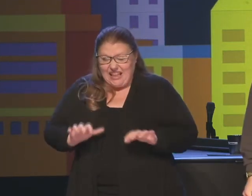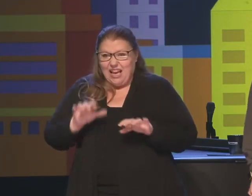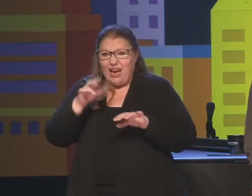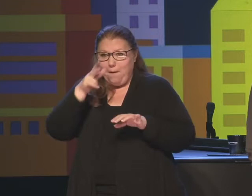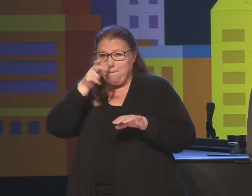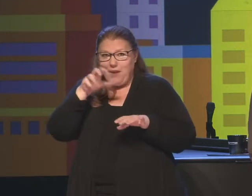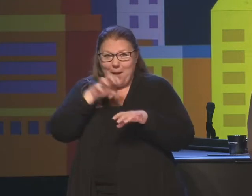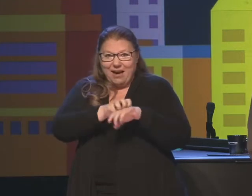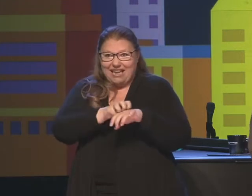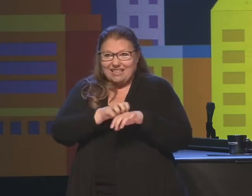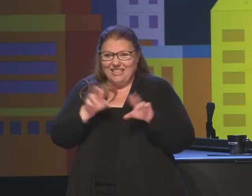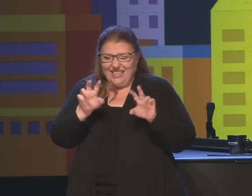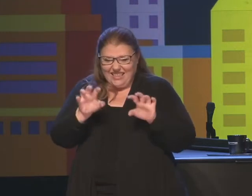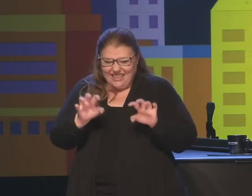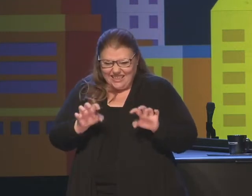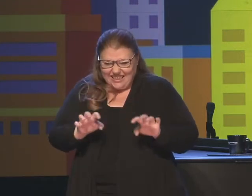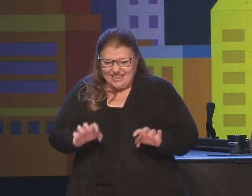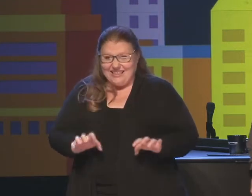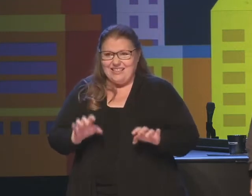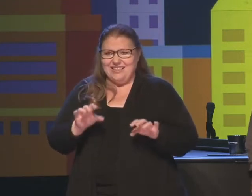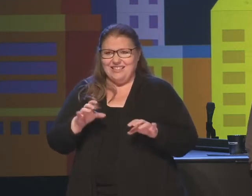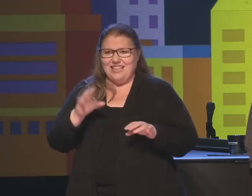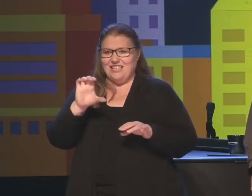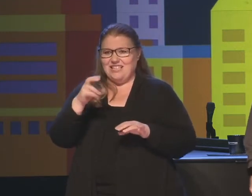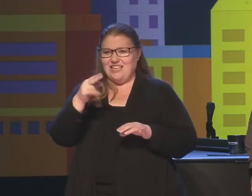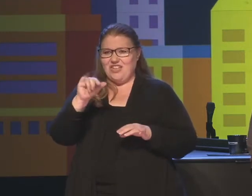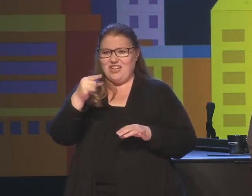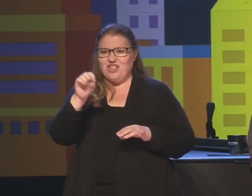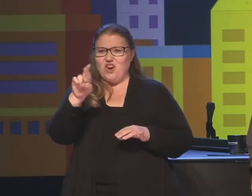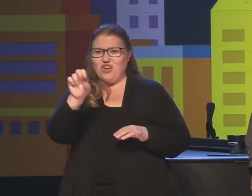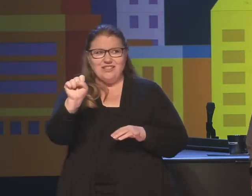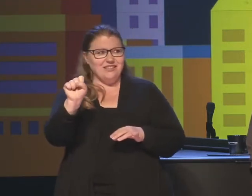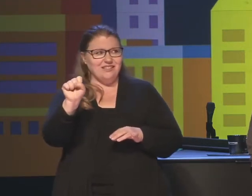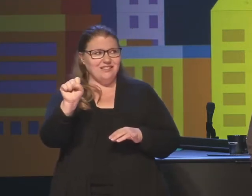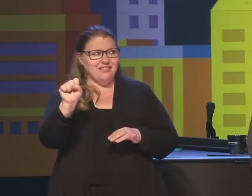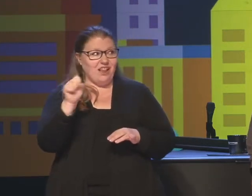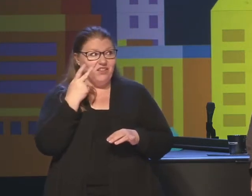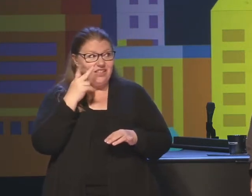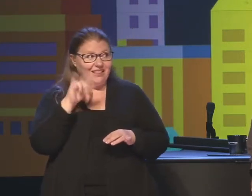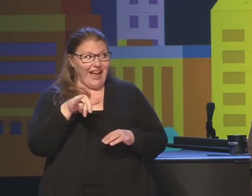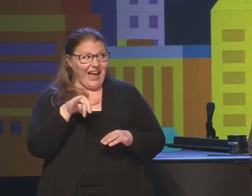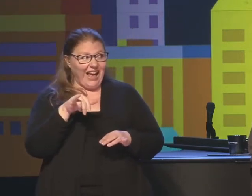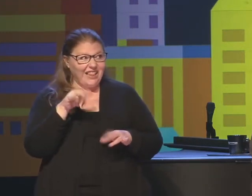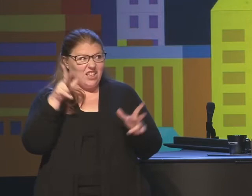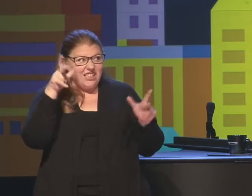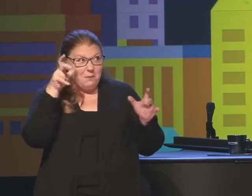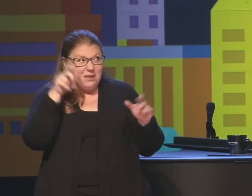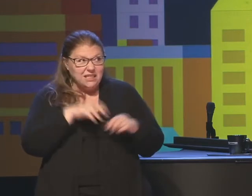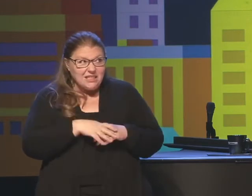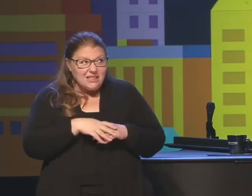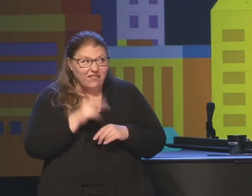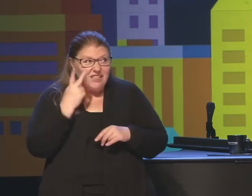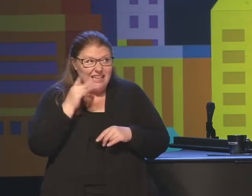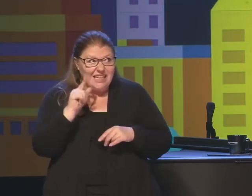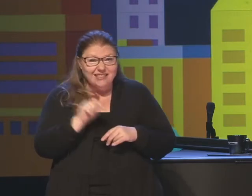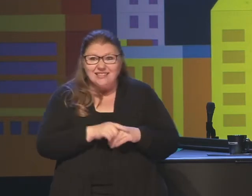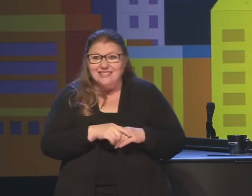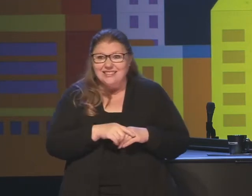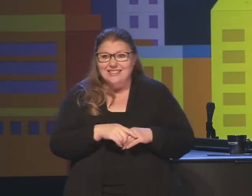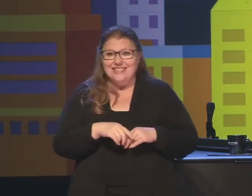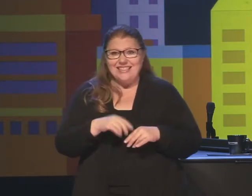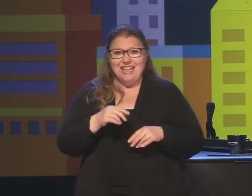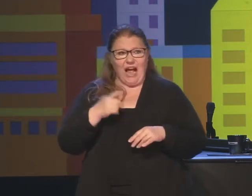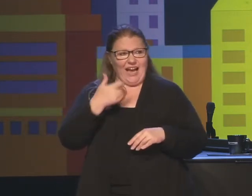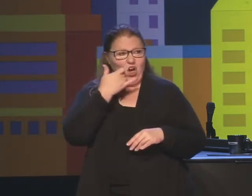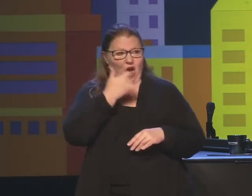my sock was. So there were these things called chiggers. Y'all ever seen these little demons, right? I called